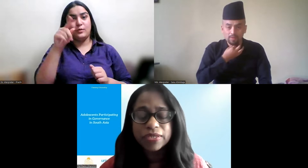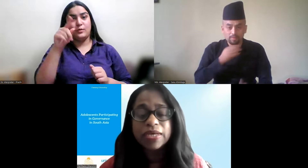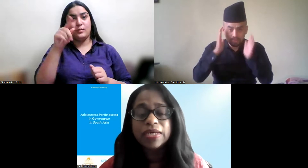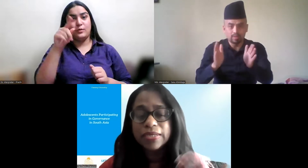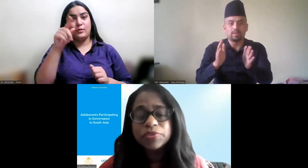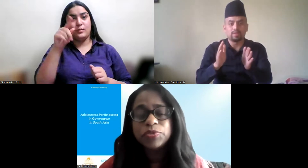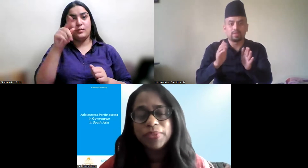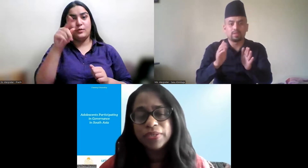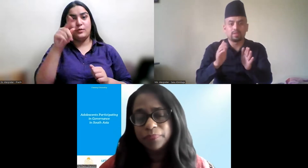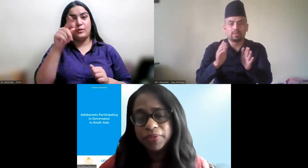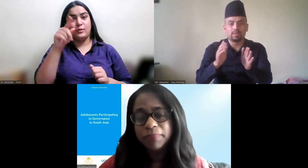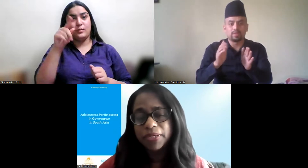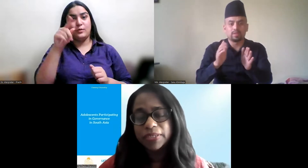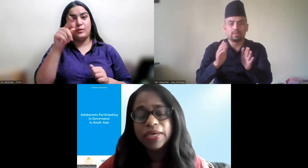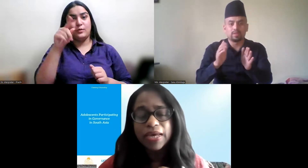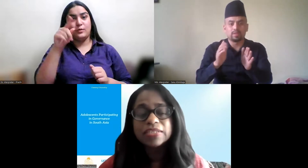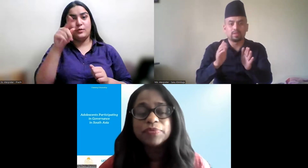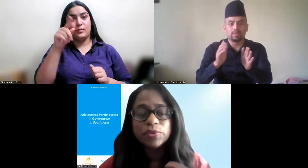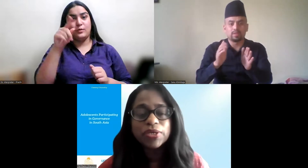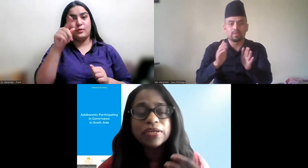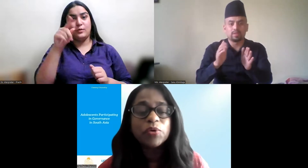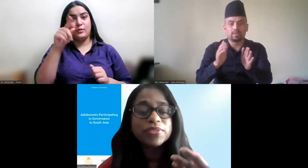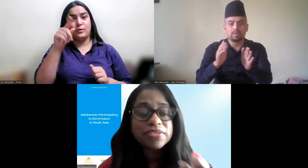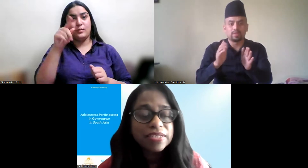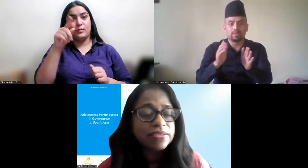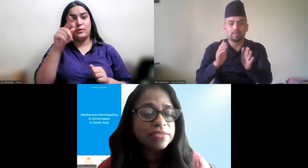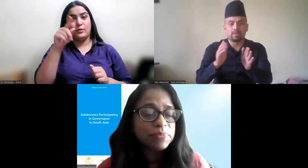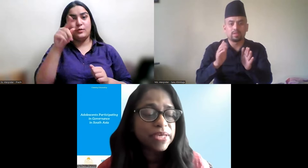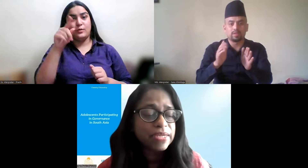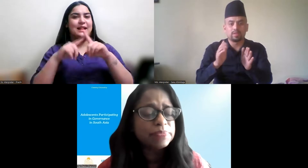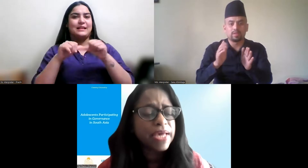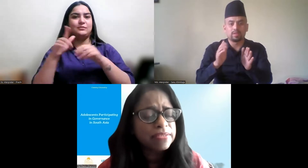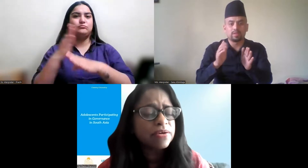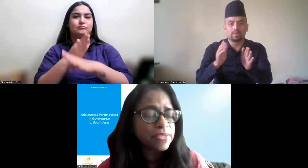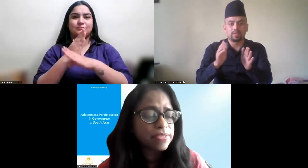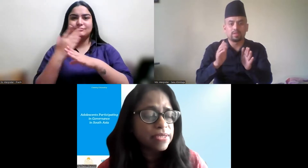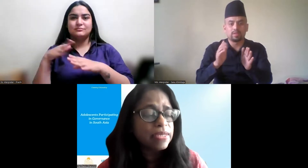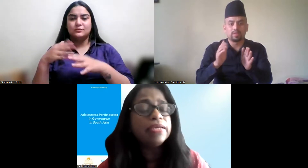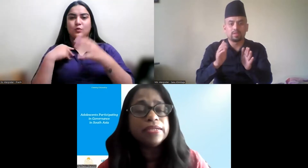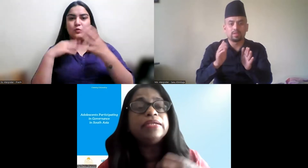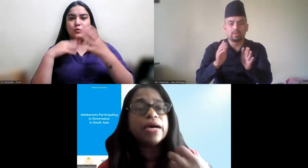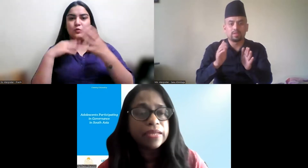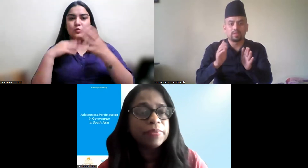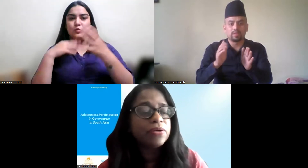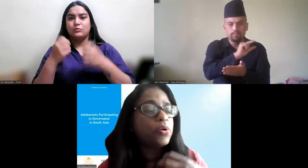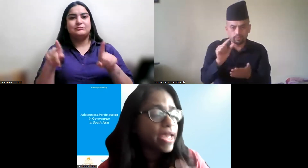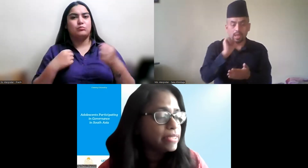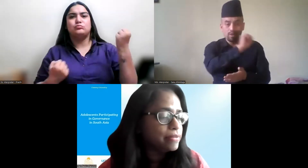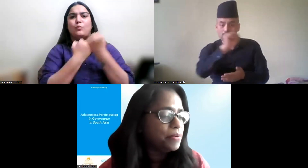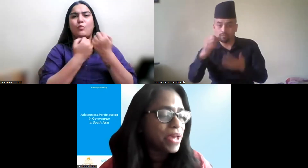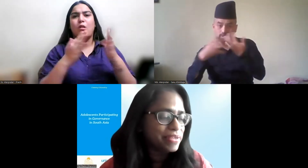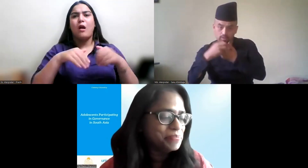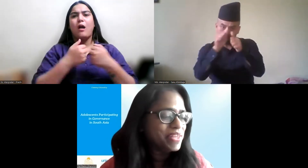practices that Kavita shared is to be kept in mind as we look at how we strengthen these mechanisms, as Kavita said, in a dynamic,